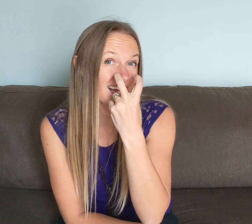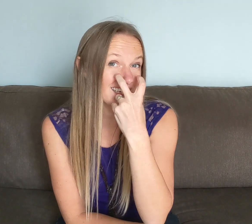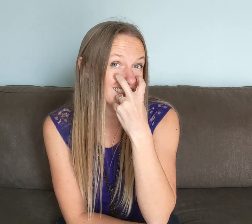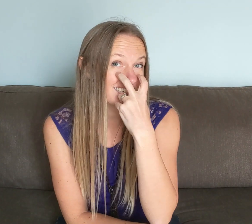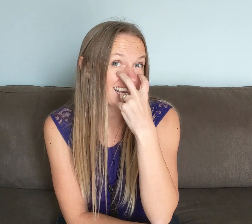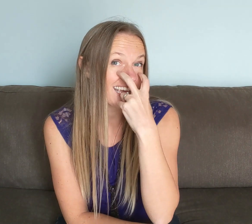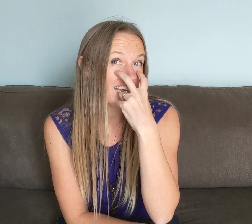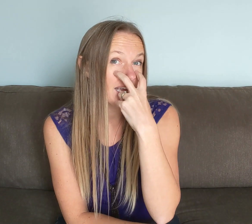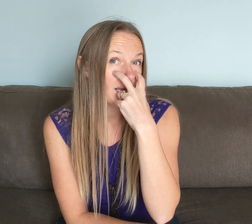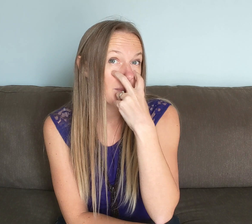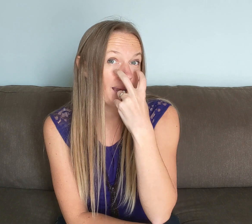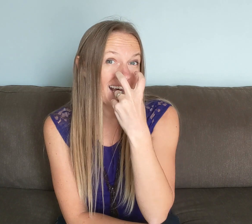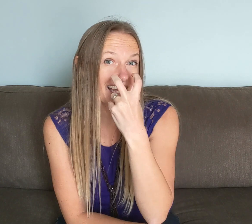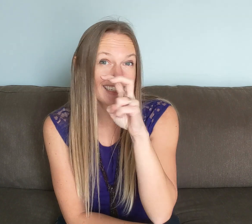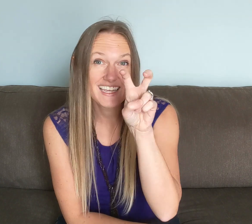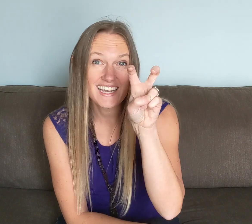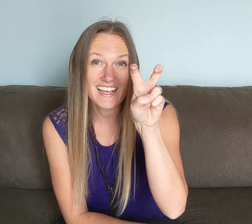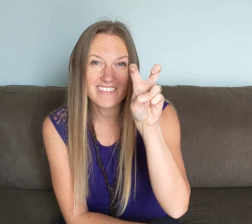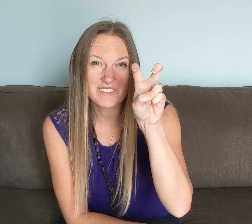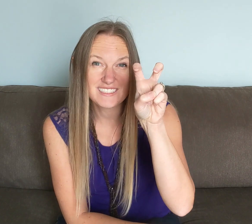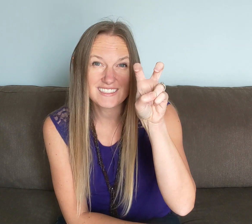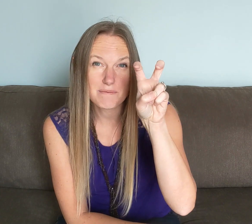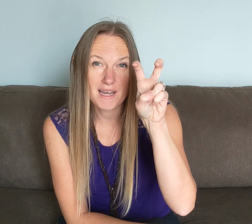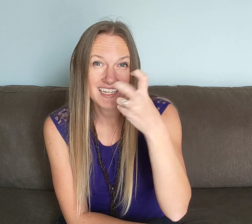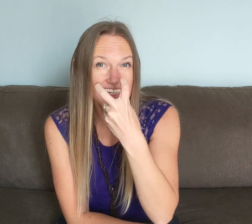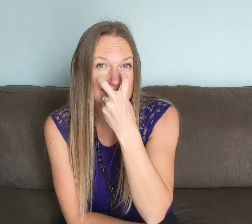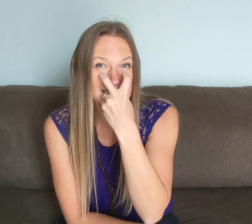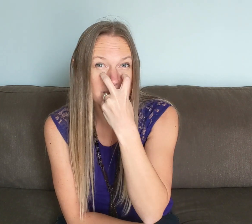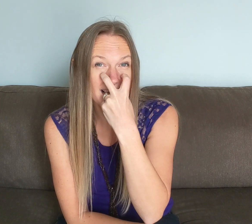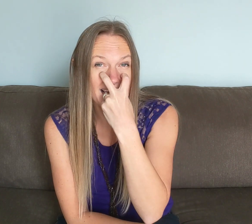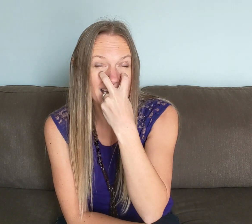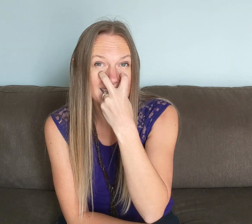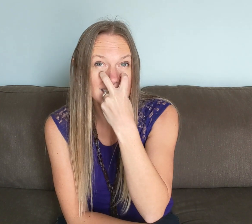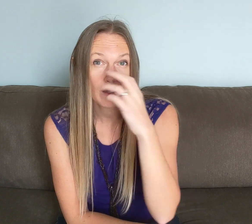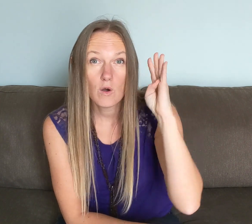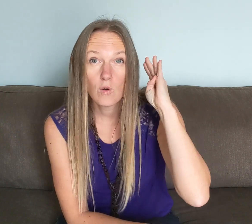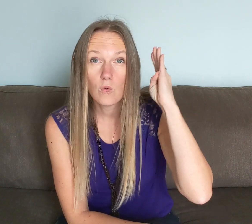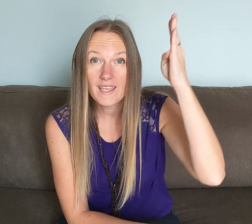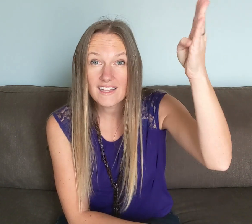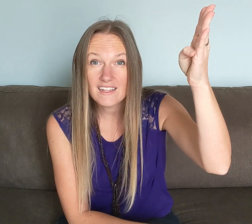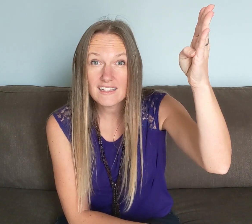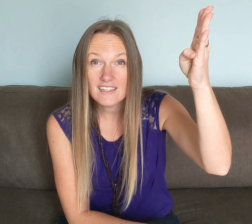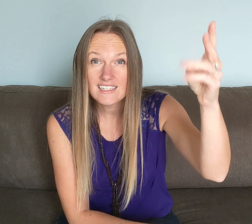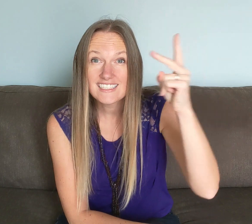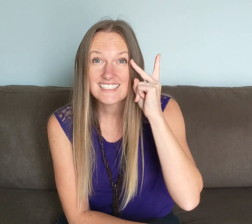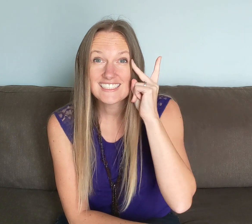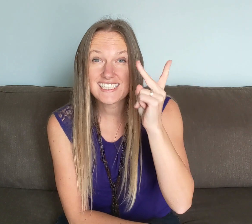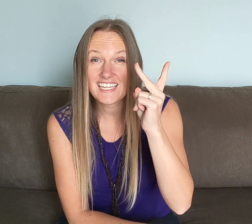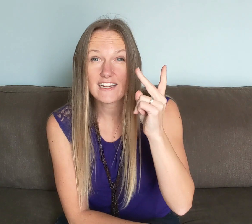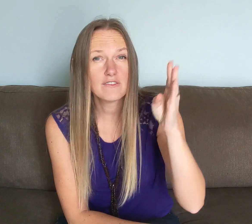blind yesterday. Blind, okay? Kind of have those bunny ears. Blind will see. Now, if you